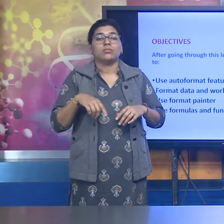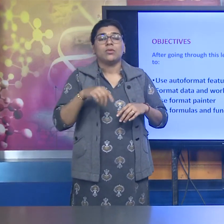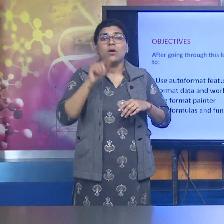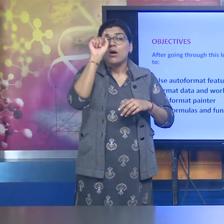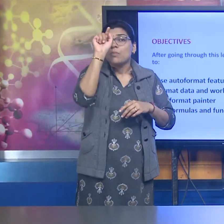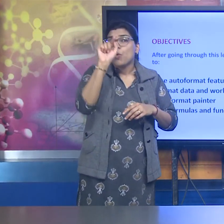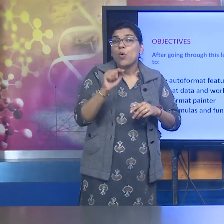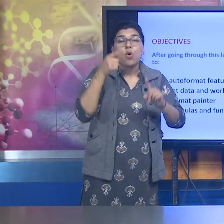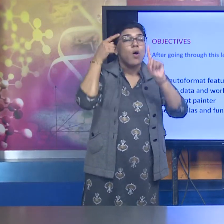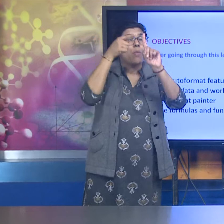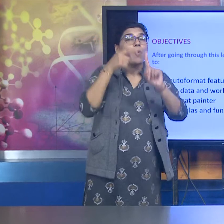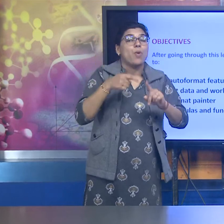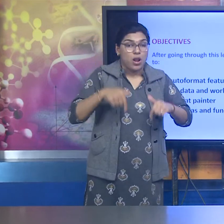Objectives of lesson.